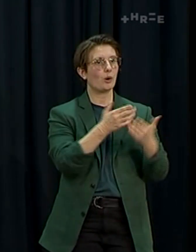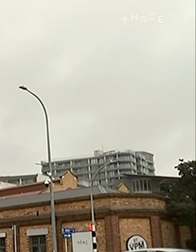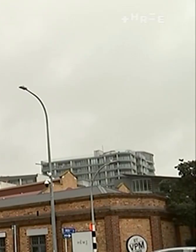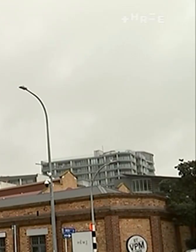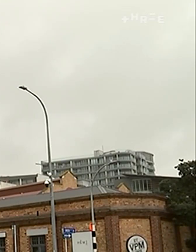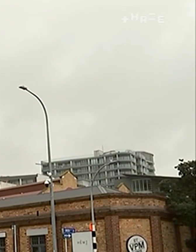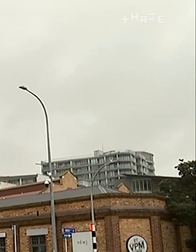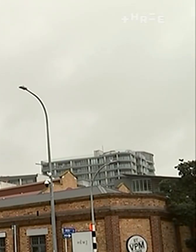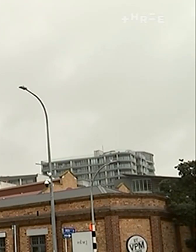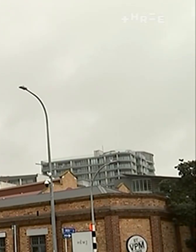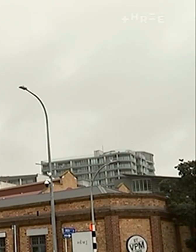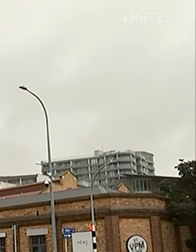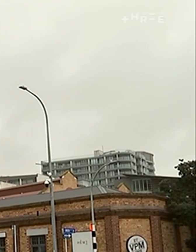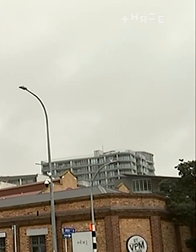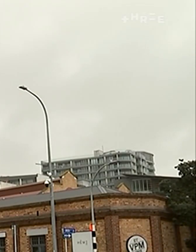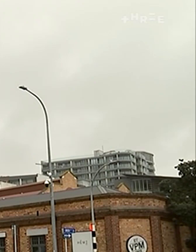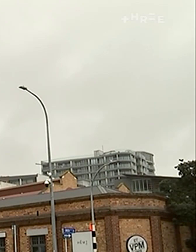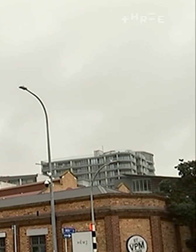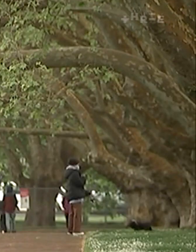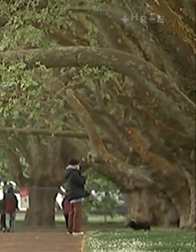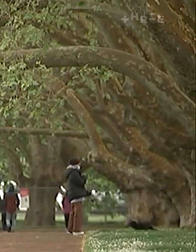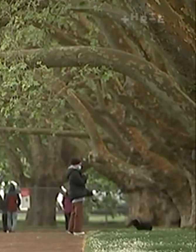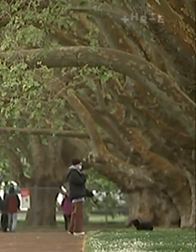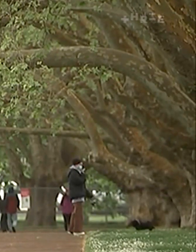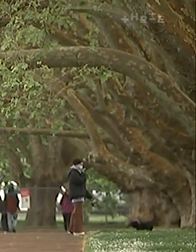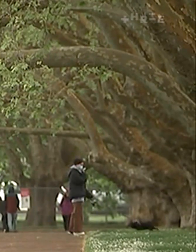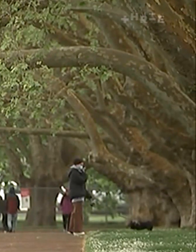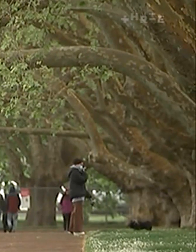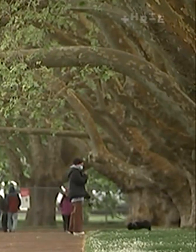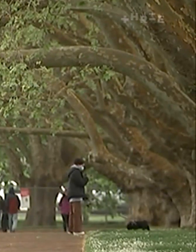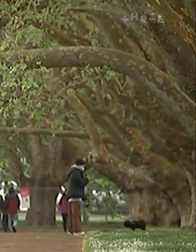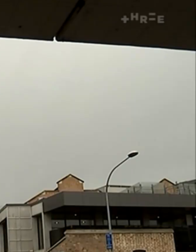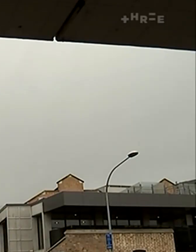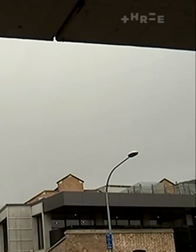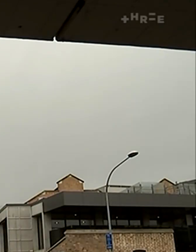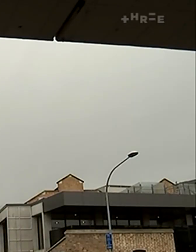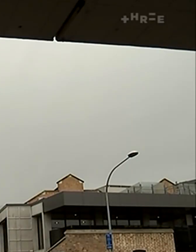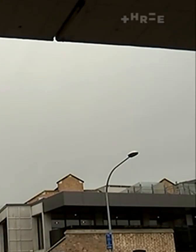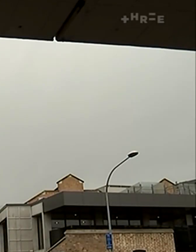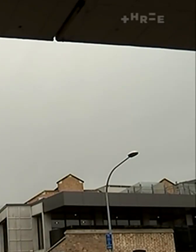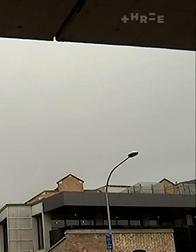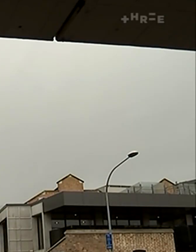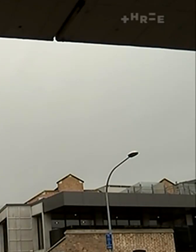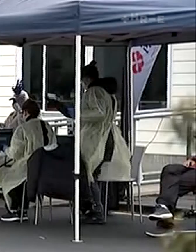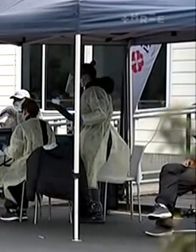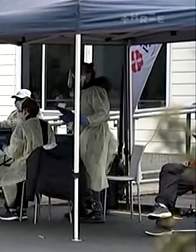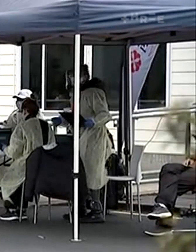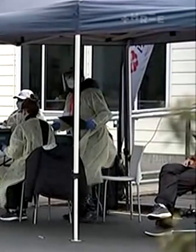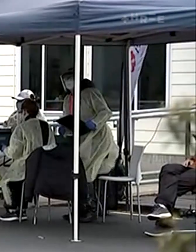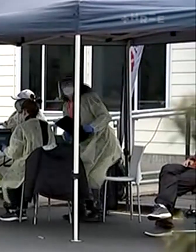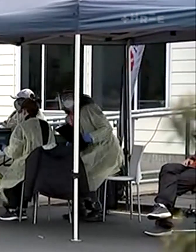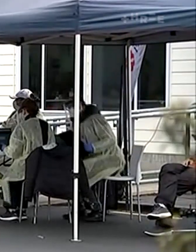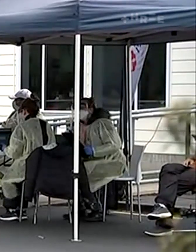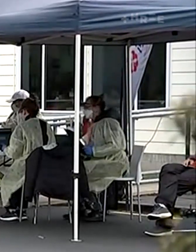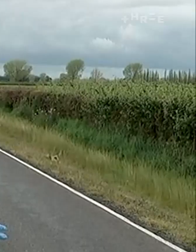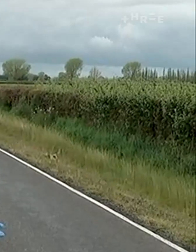possibly can. There were 29 new community cases of COVID-19 today. 24 are in Auckland. The remaining 5 are